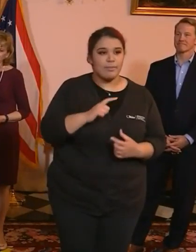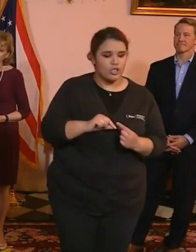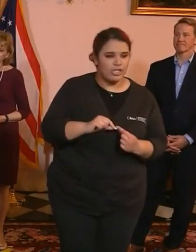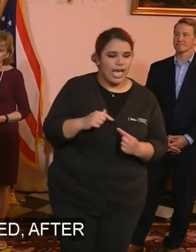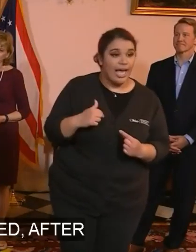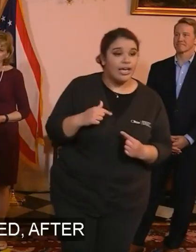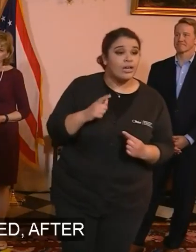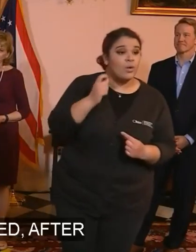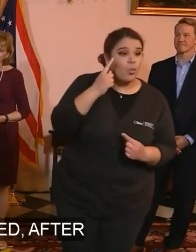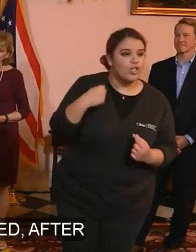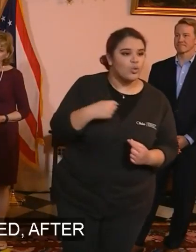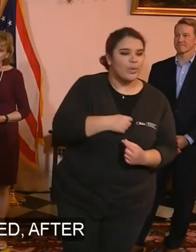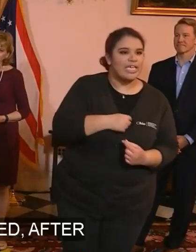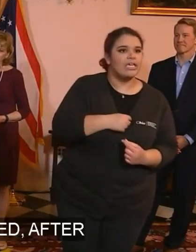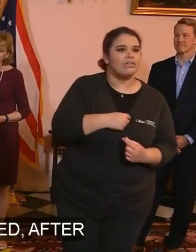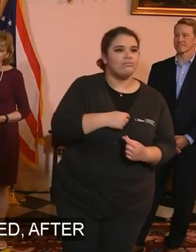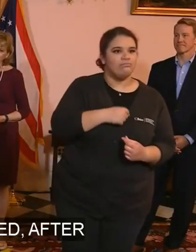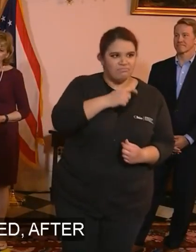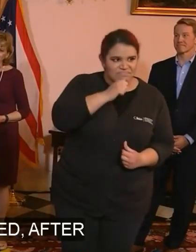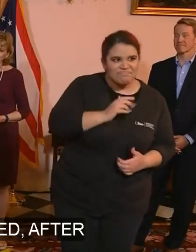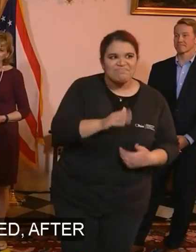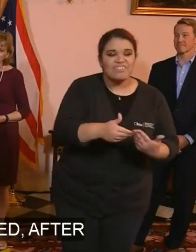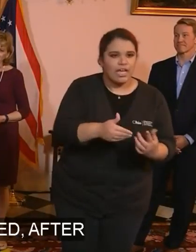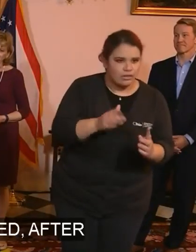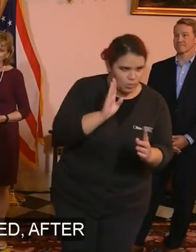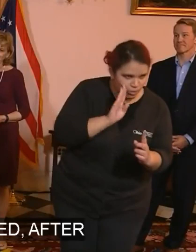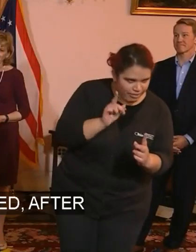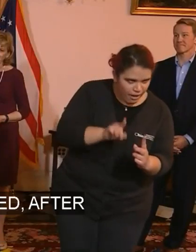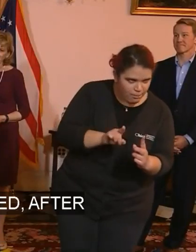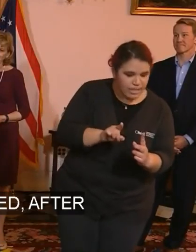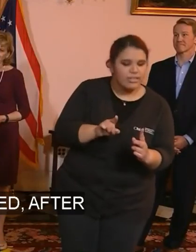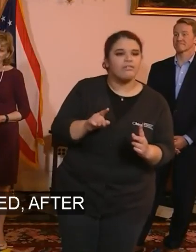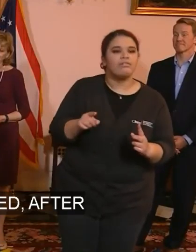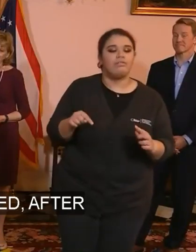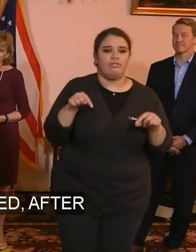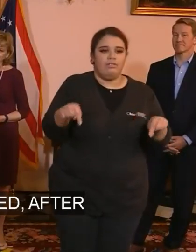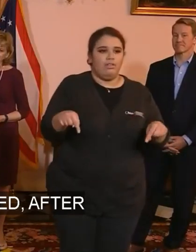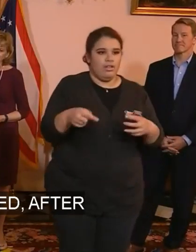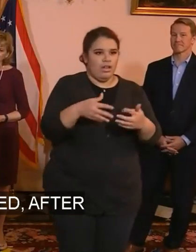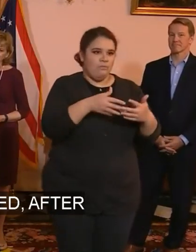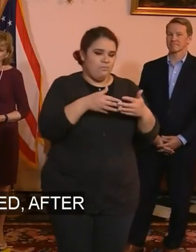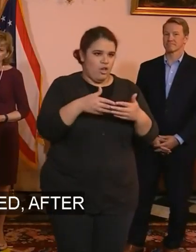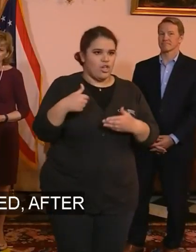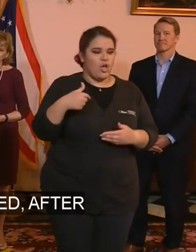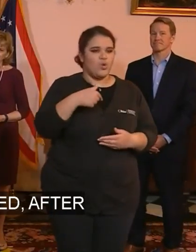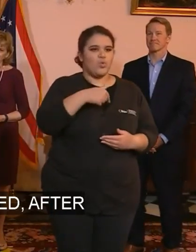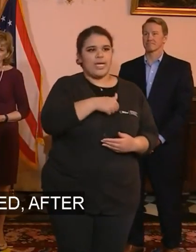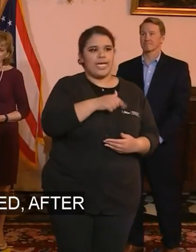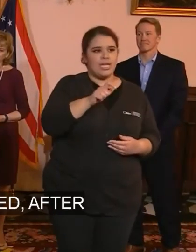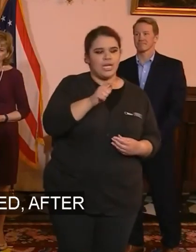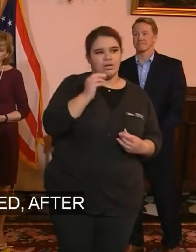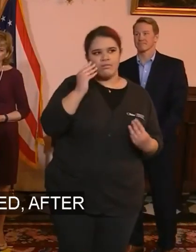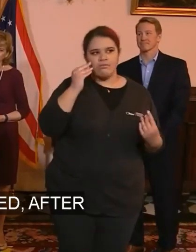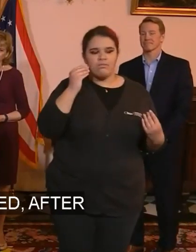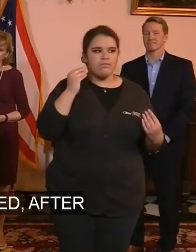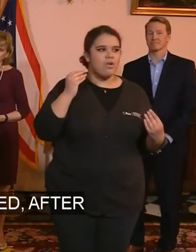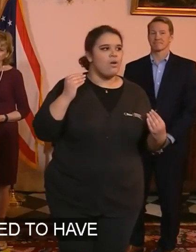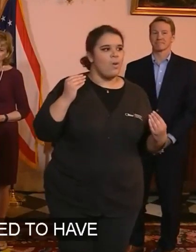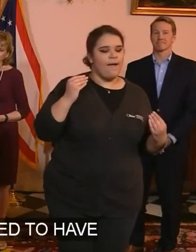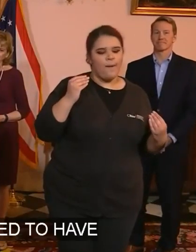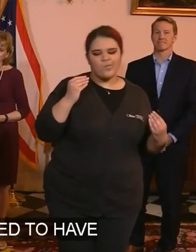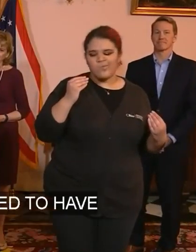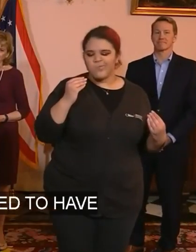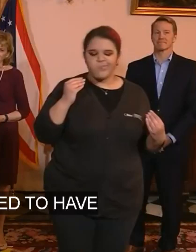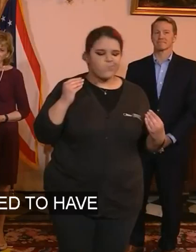get through this, but we need to have an assessment in this country about what we need to be able